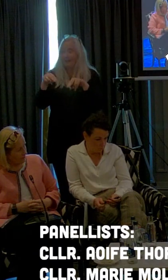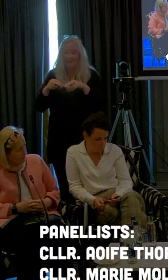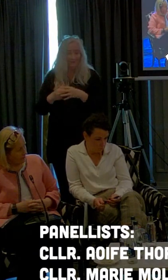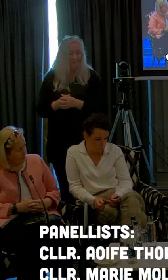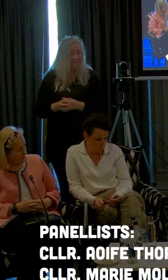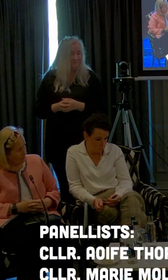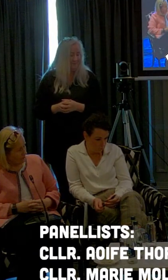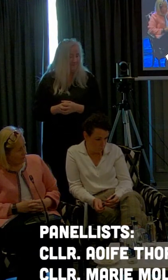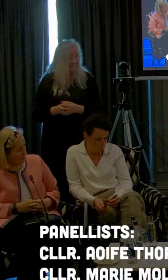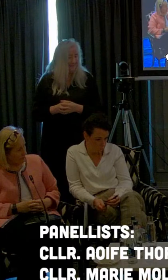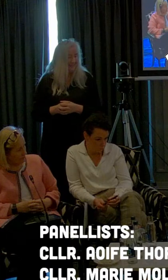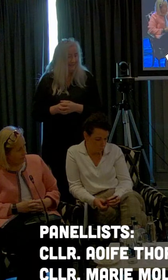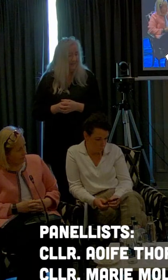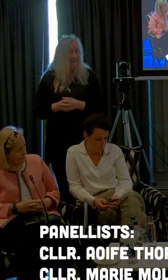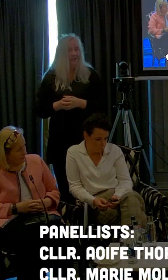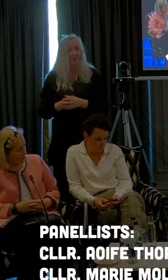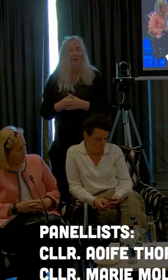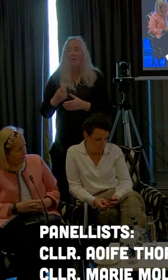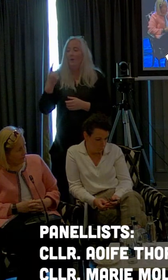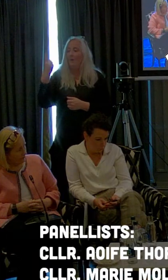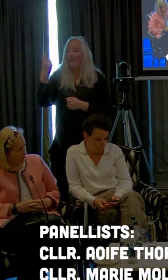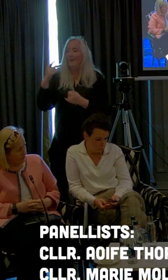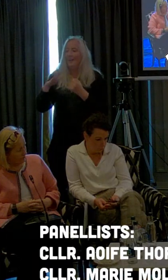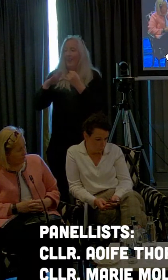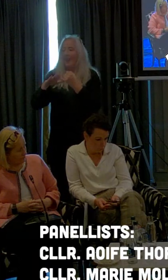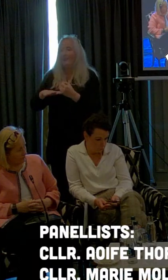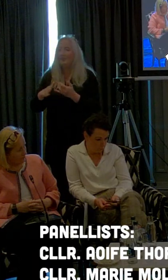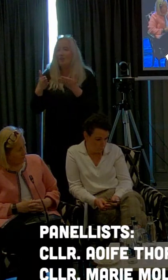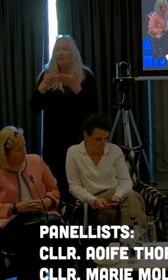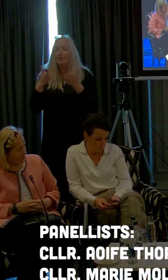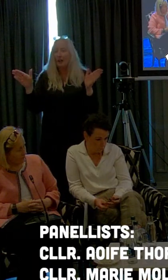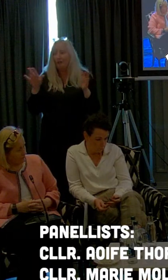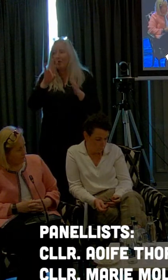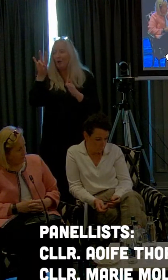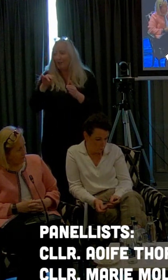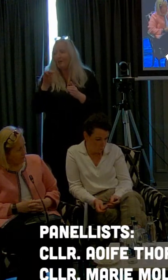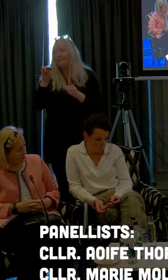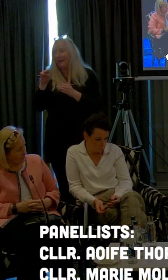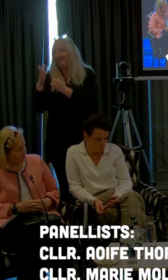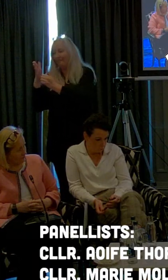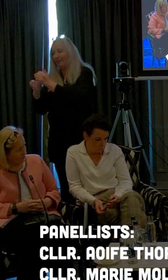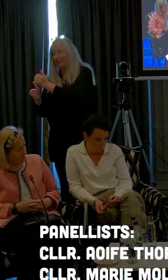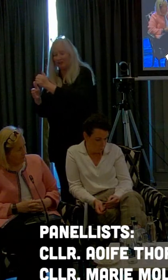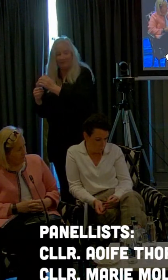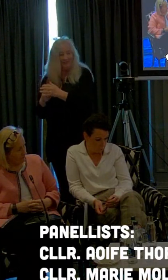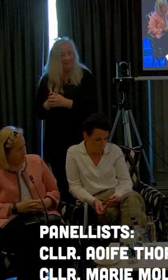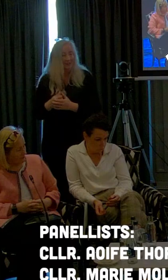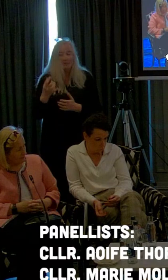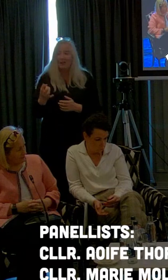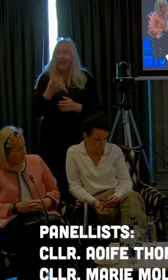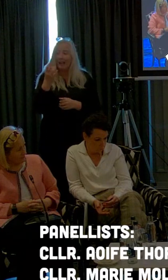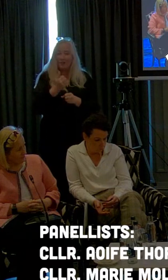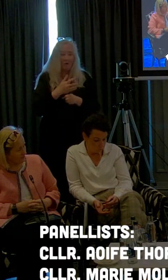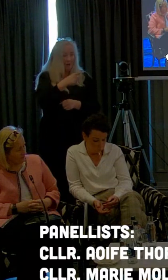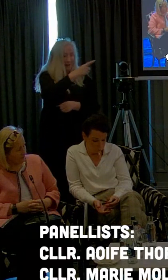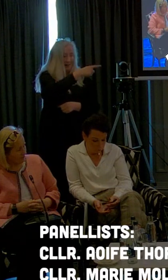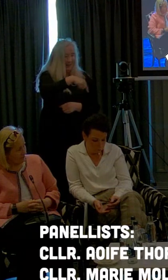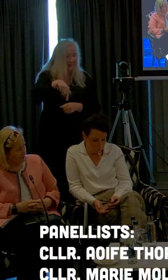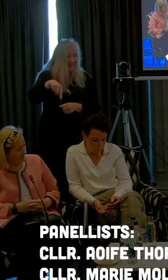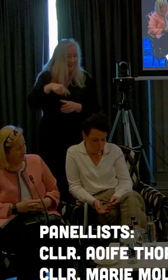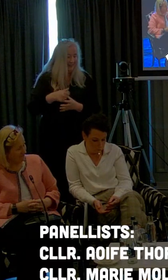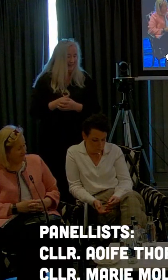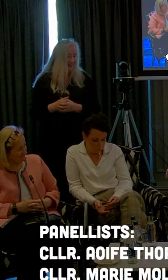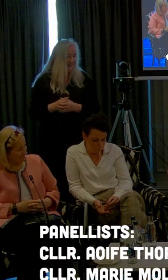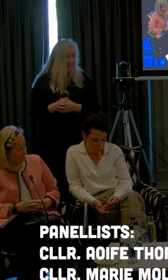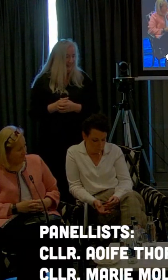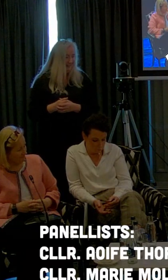Just one last general question, and then maybe I'm going to finish up by asking all of the panel or whatever a question maybe that they